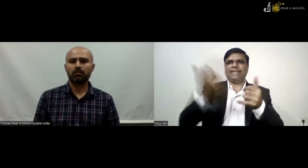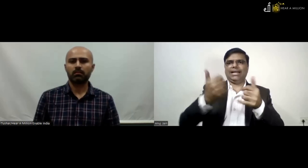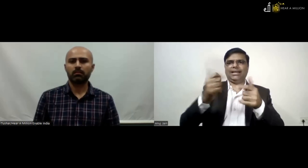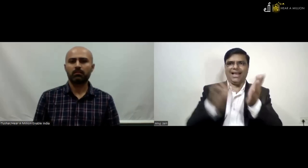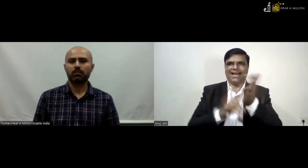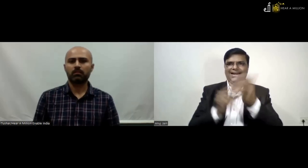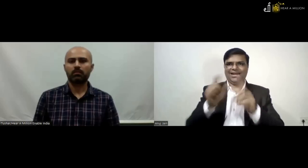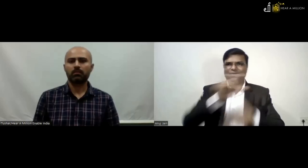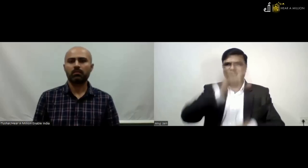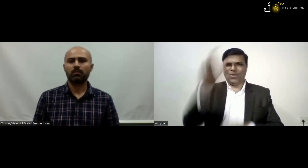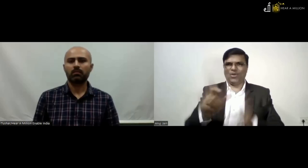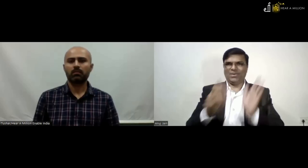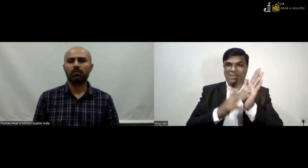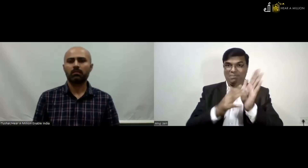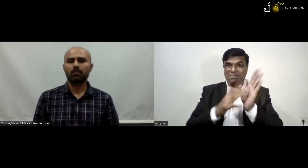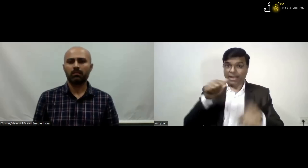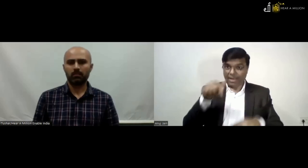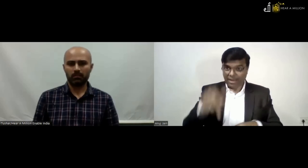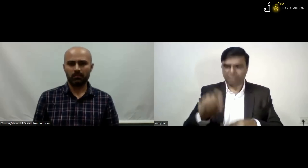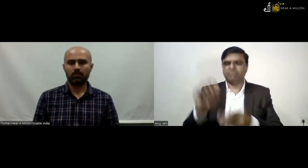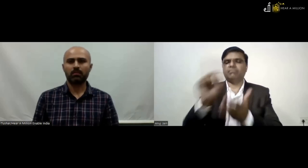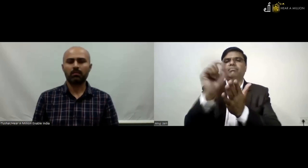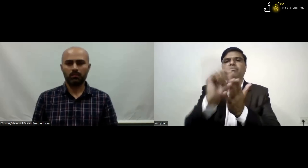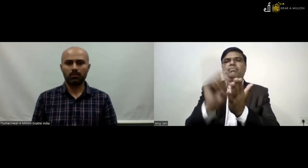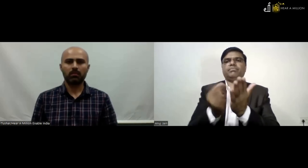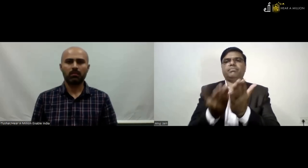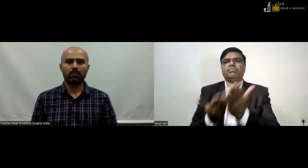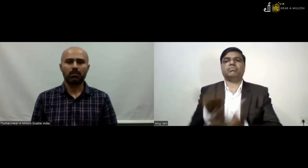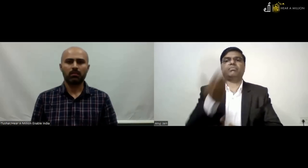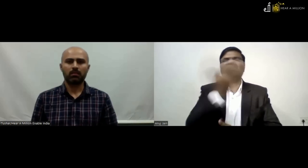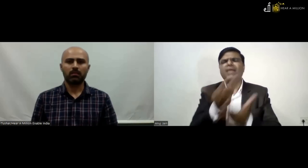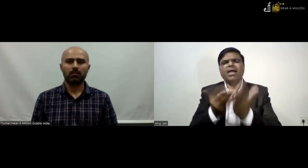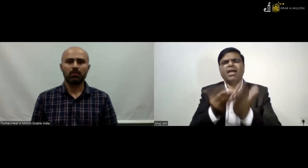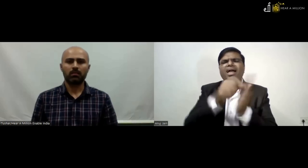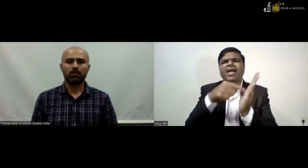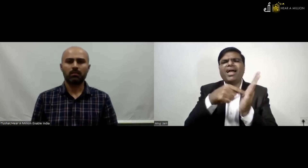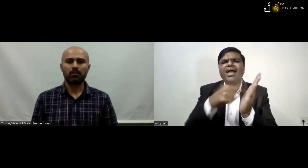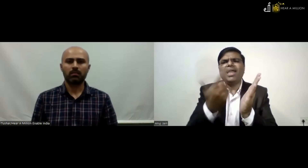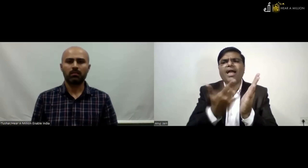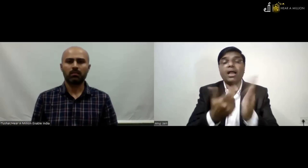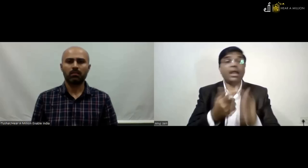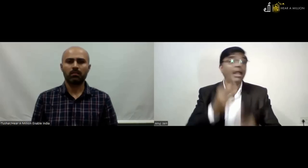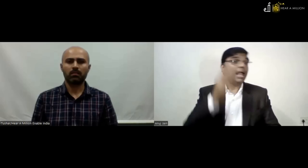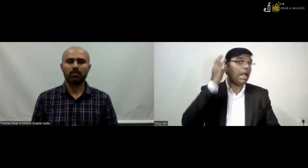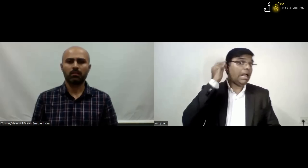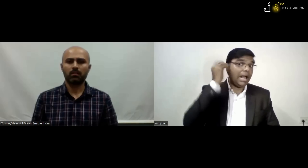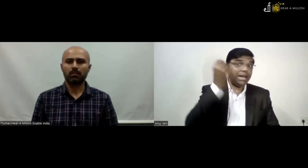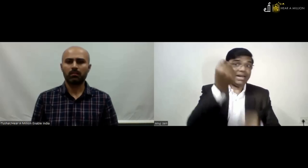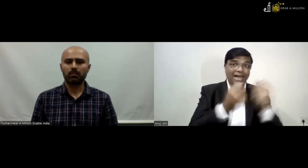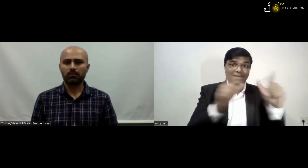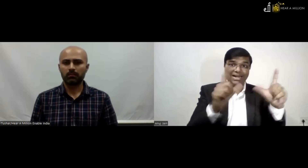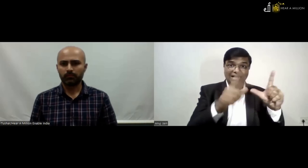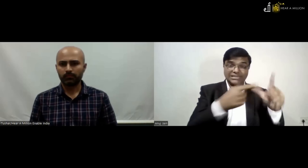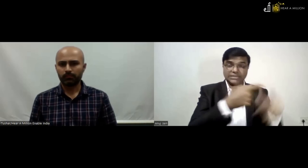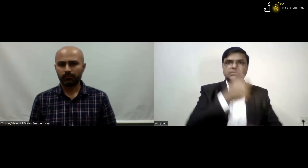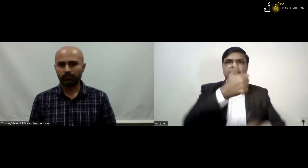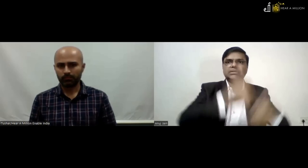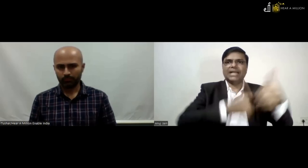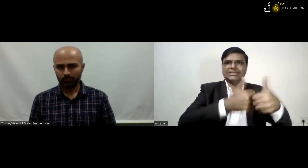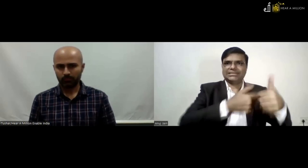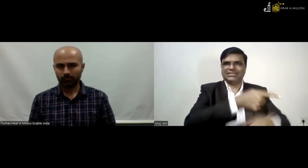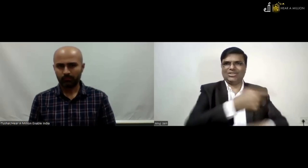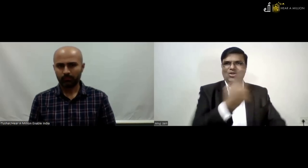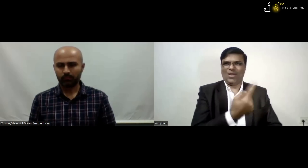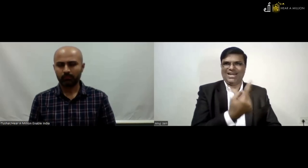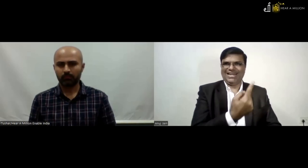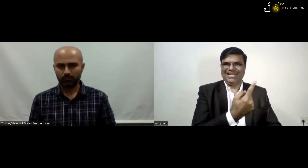petition. And I was the joint secretary of the National Association of the Deaf, a member of the board. So I petitioned the government